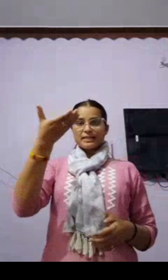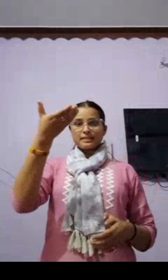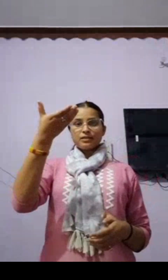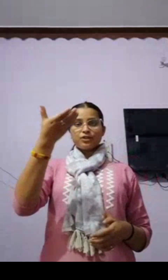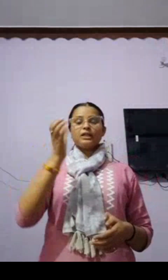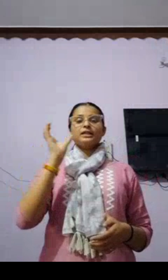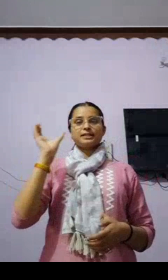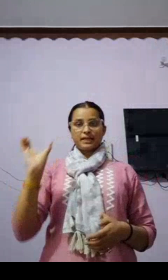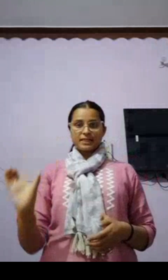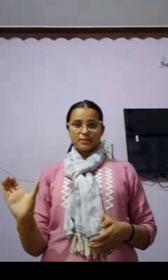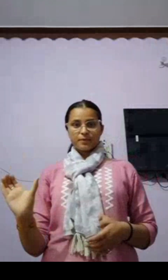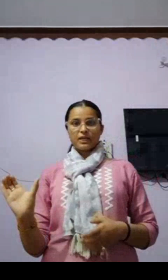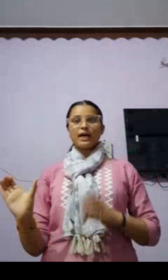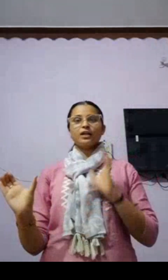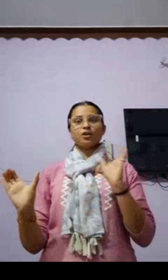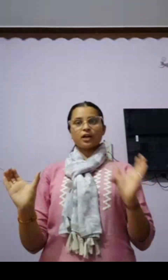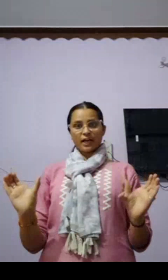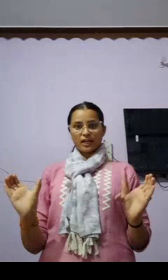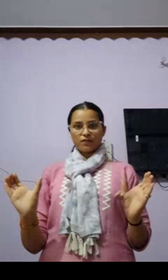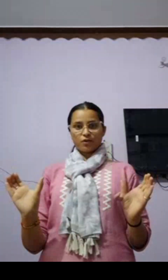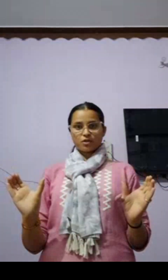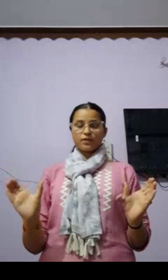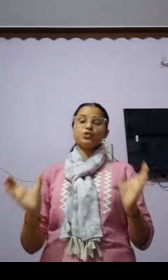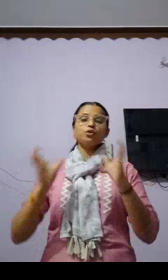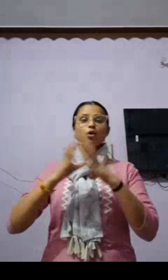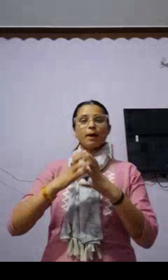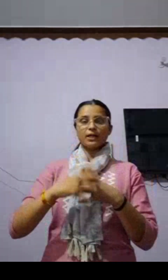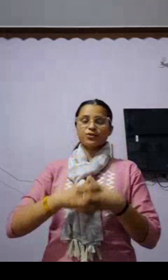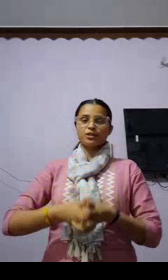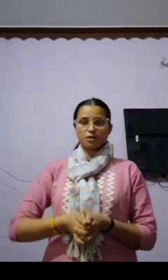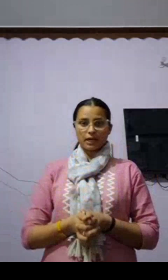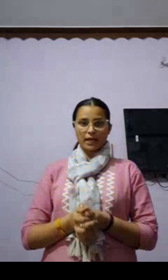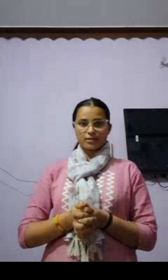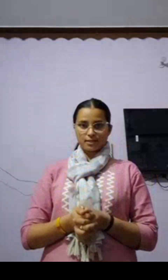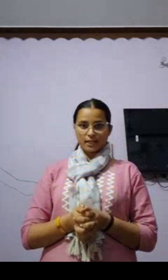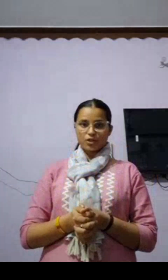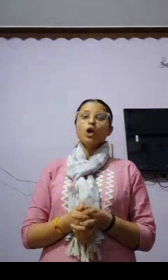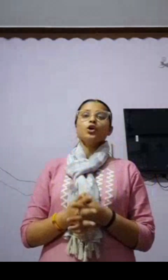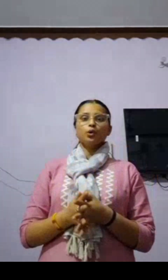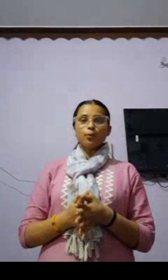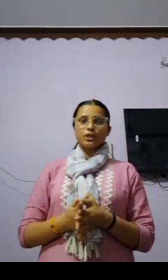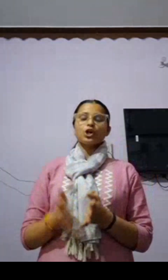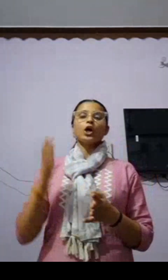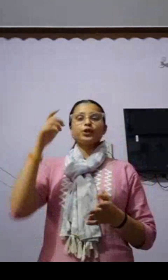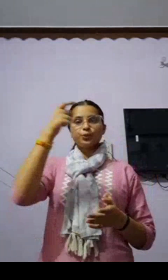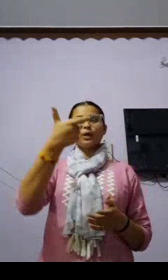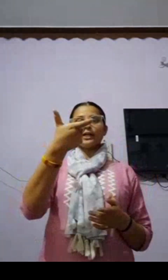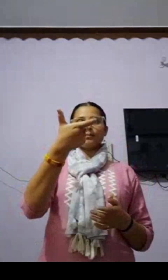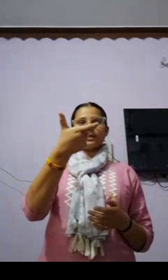Myosin releases ATP, an inorganic phosphate, to go back to its relaxed state, to which new ATP